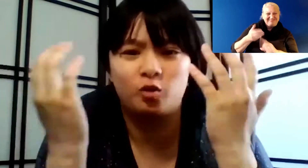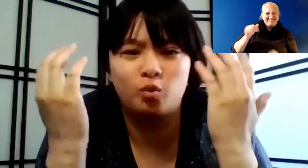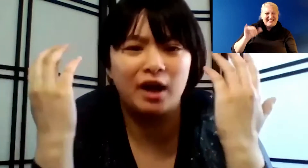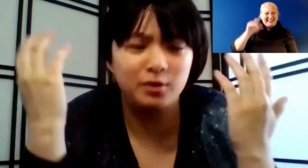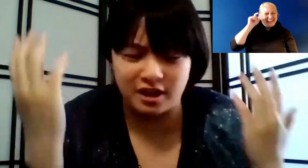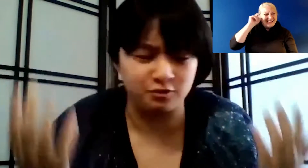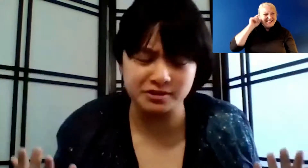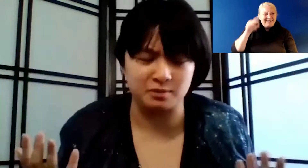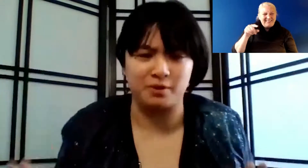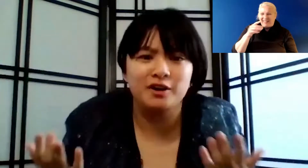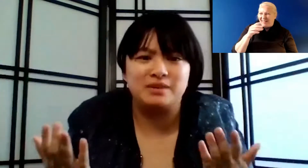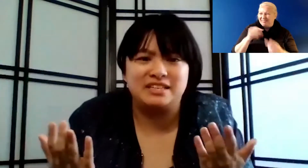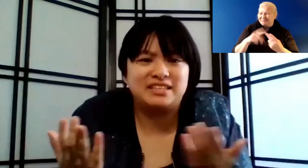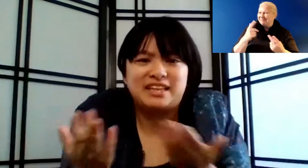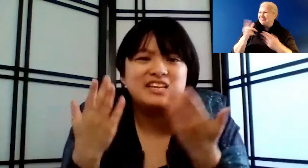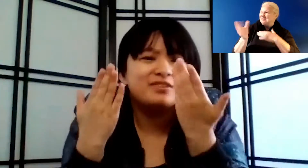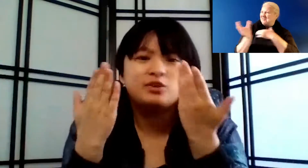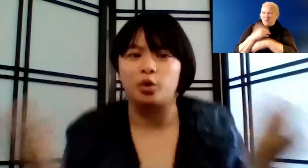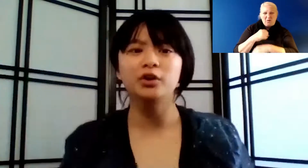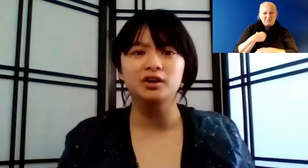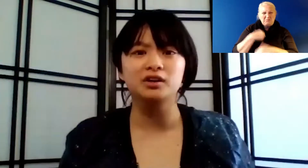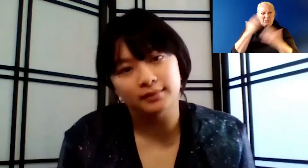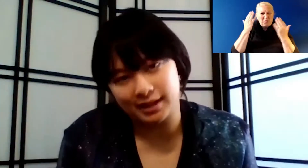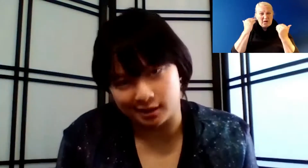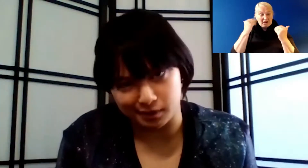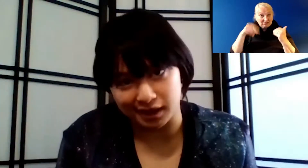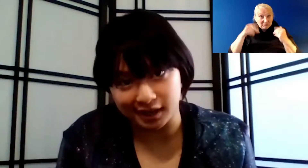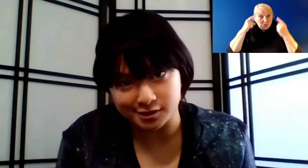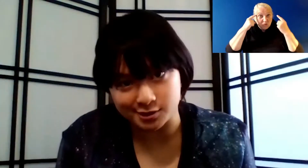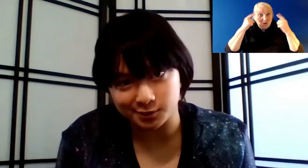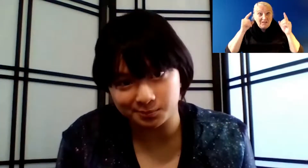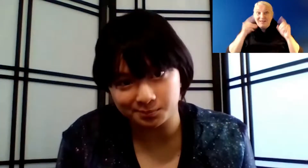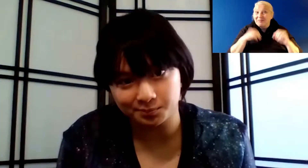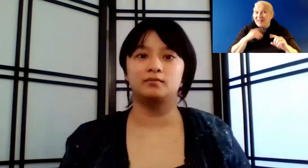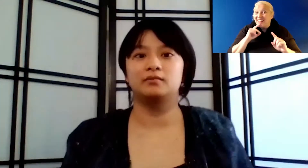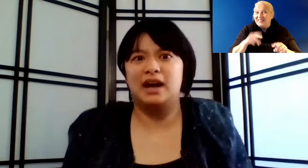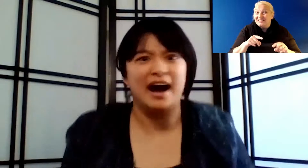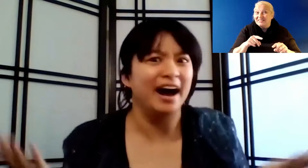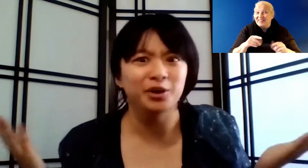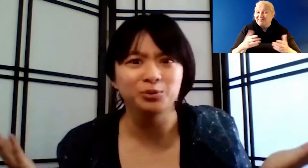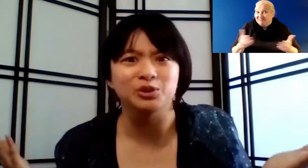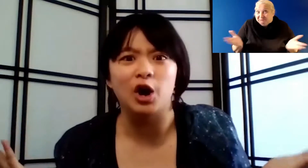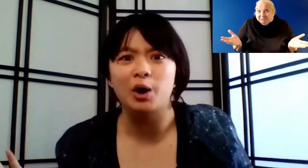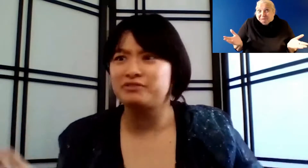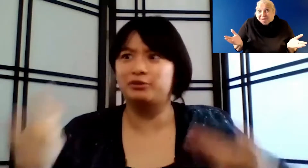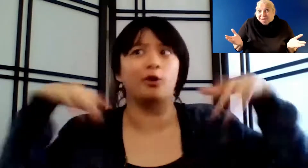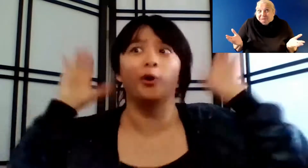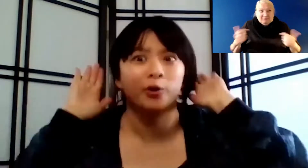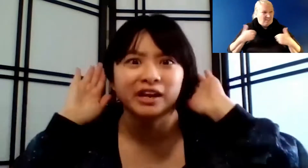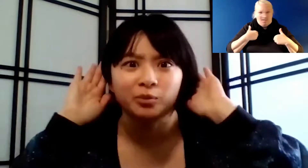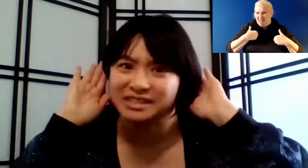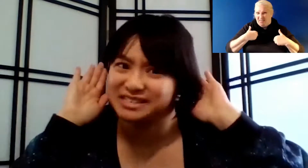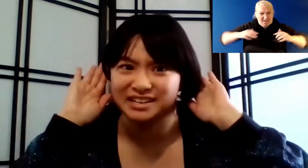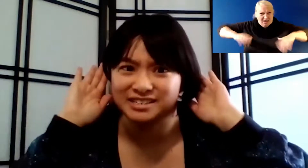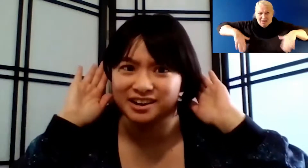why were they forced upon me? Did they even work? And my answer, I don't know. I've never heard anyone say it